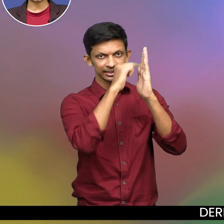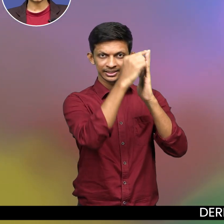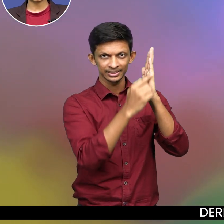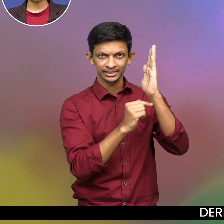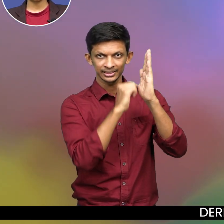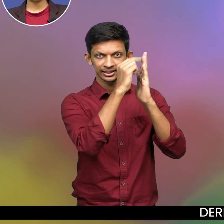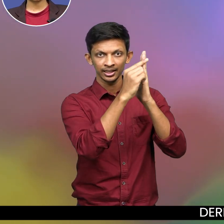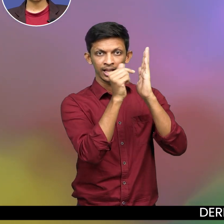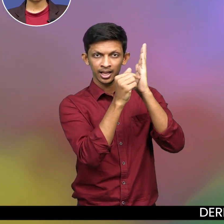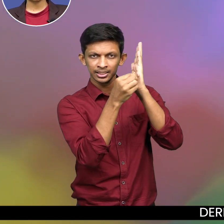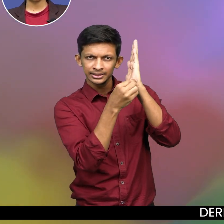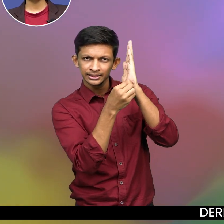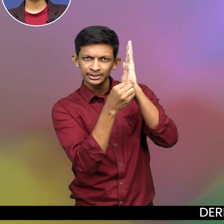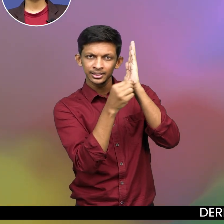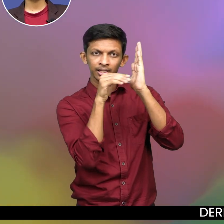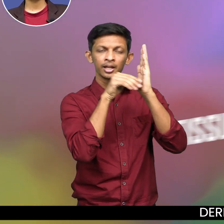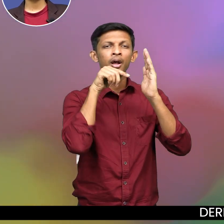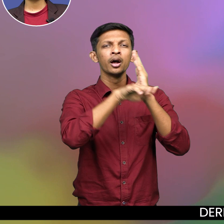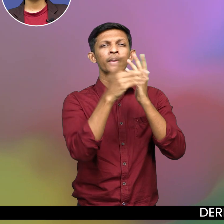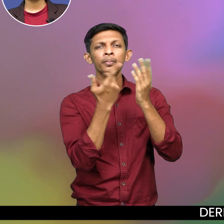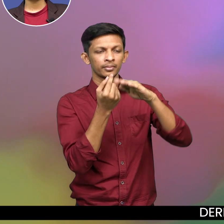Dermal tissues.